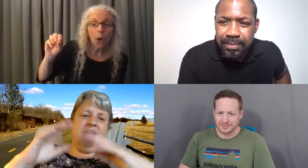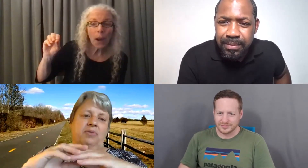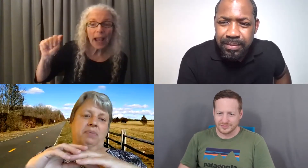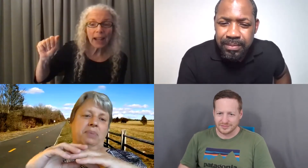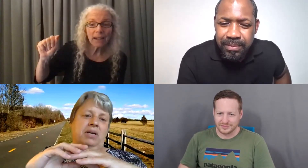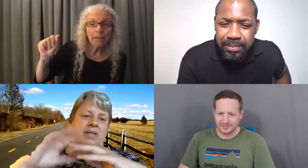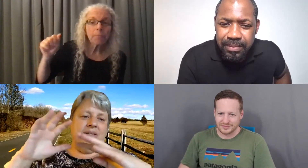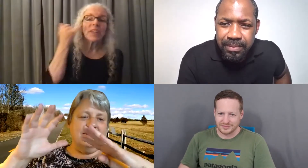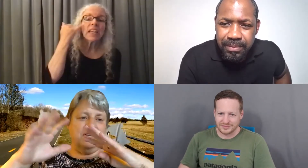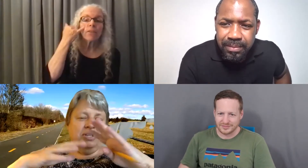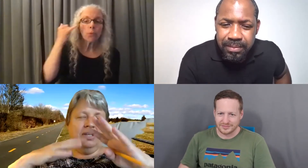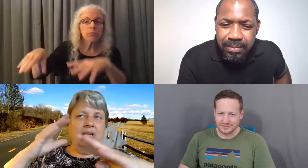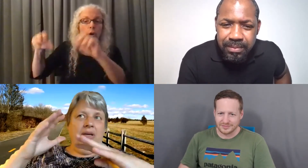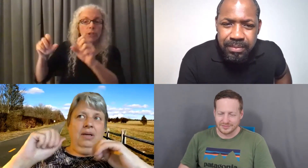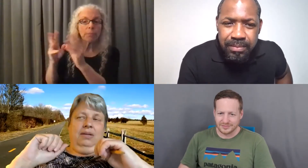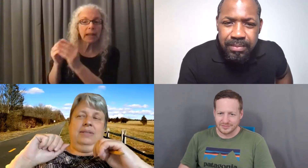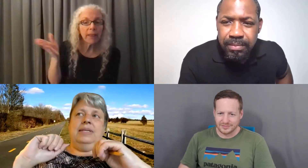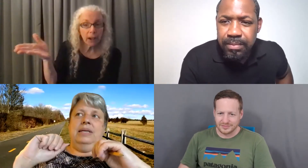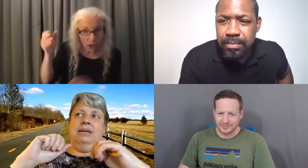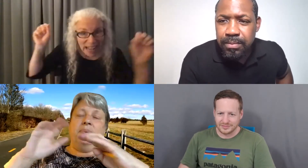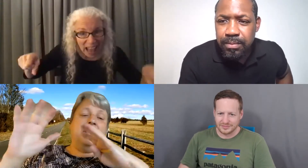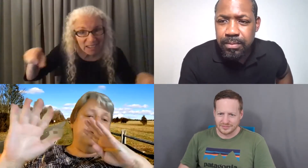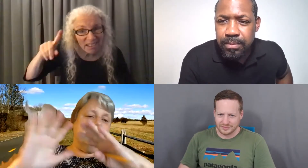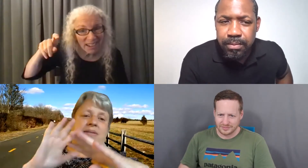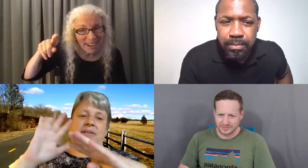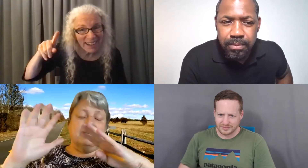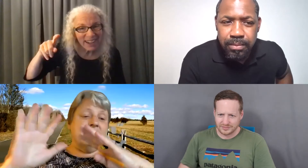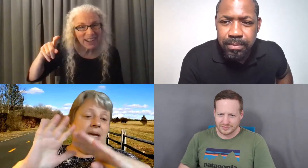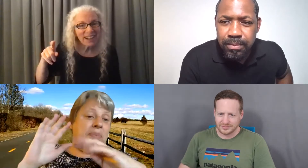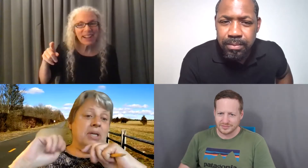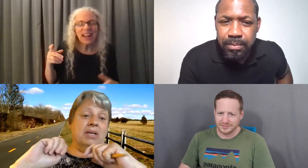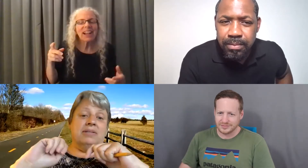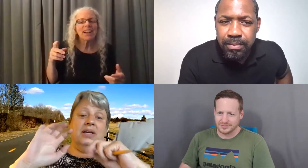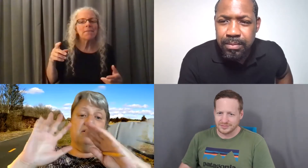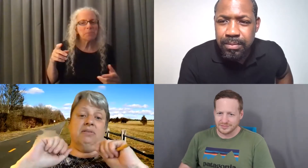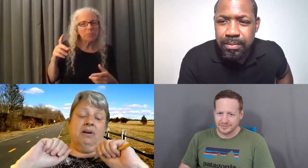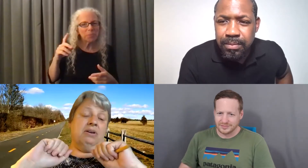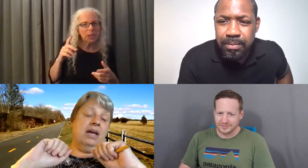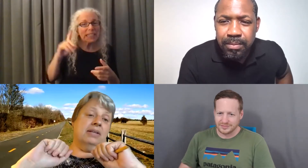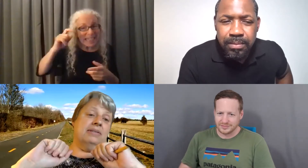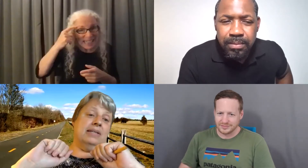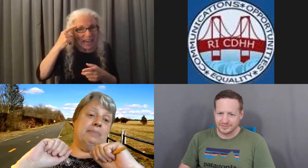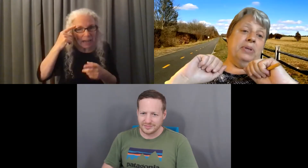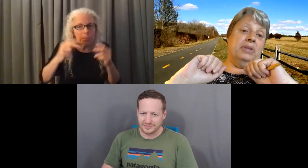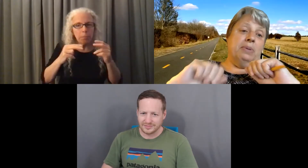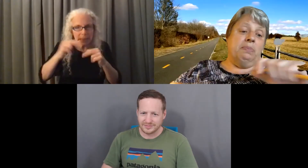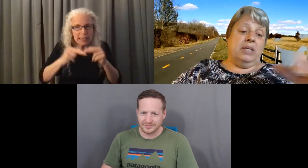cetera? Because I still see places in the state buildings that are not accessible at the moment.